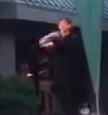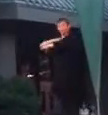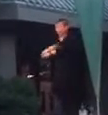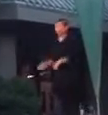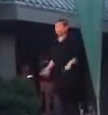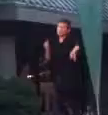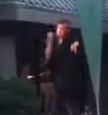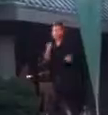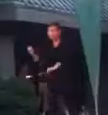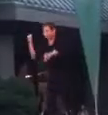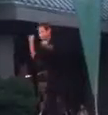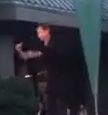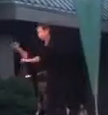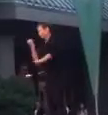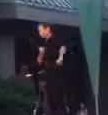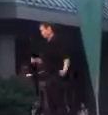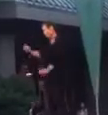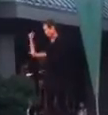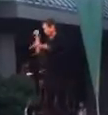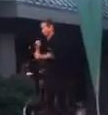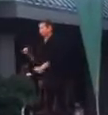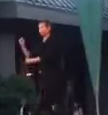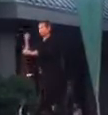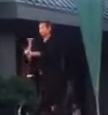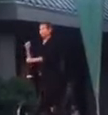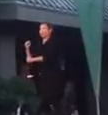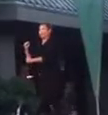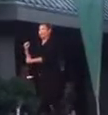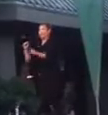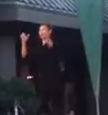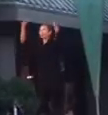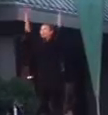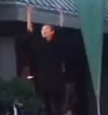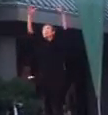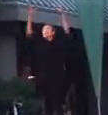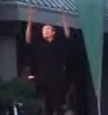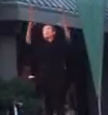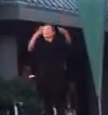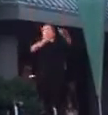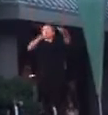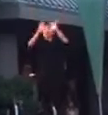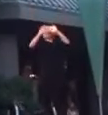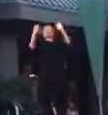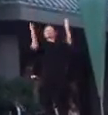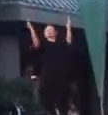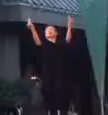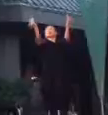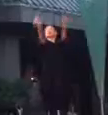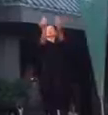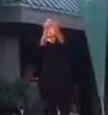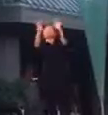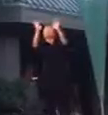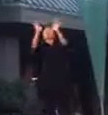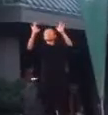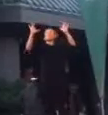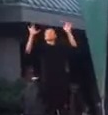Well, the next day he's sweeping, cleaning the room, and he sees a huge white